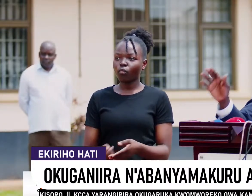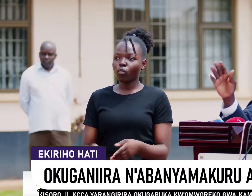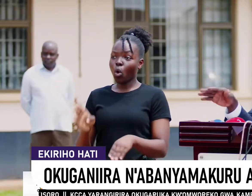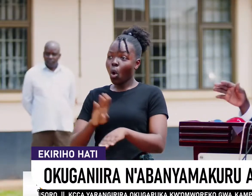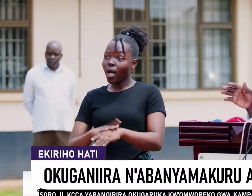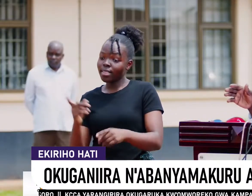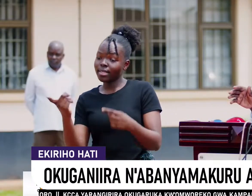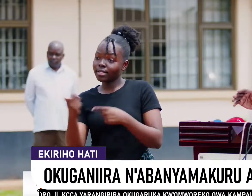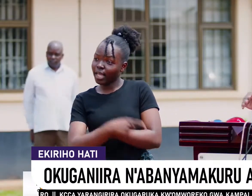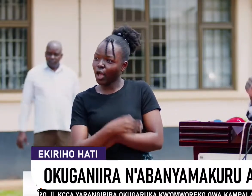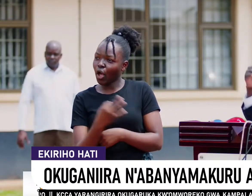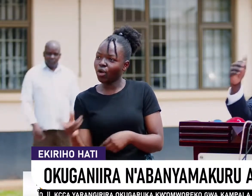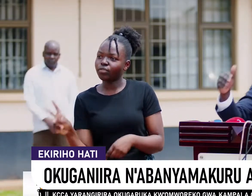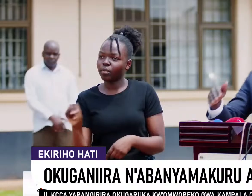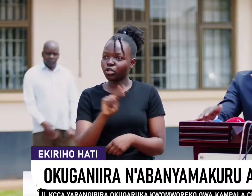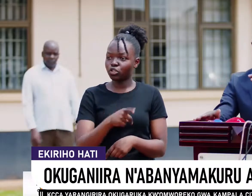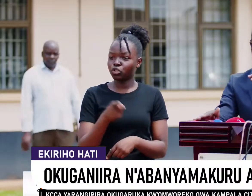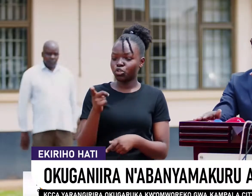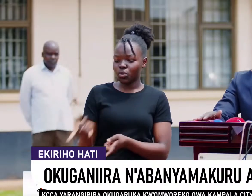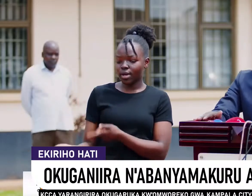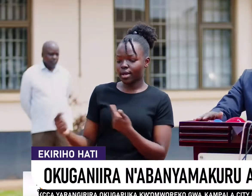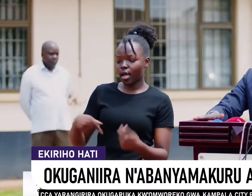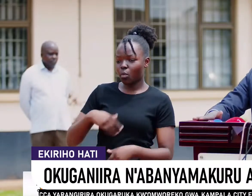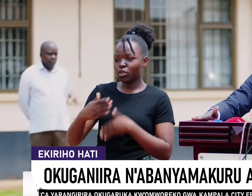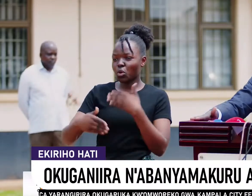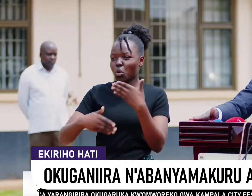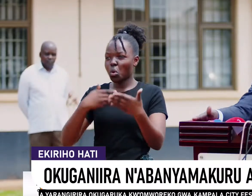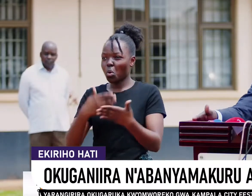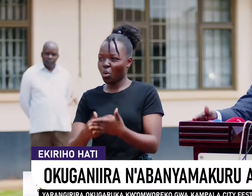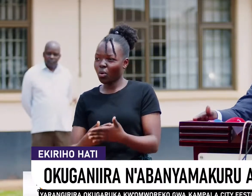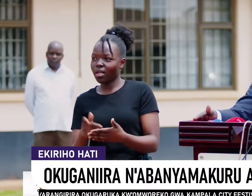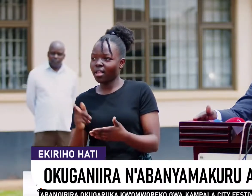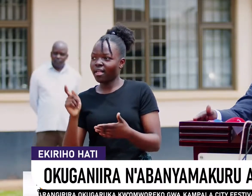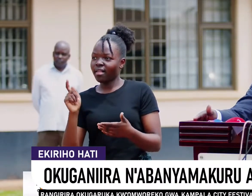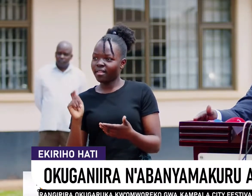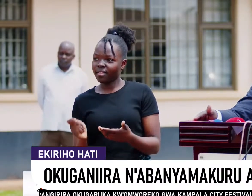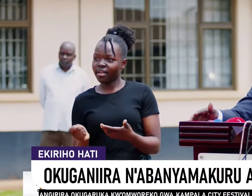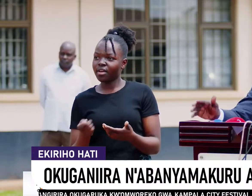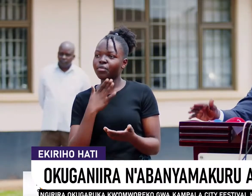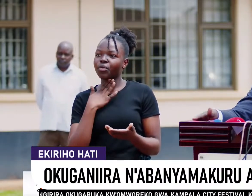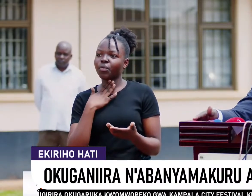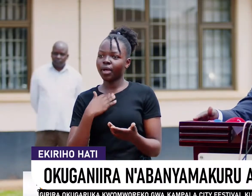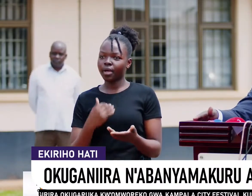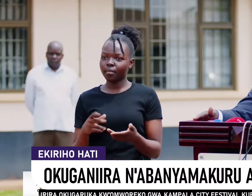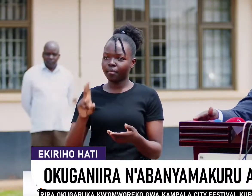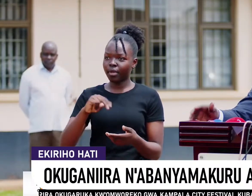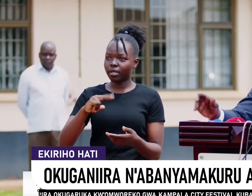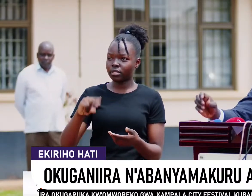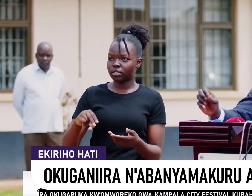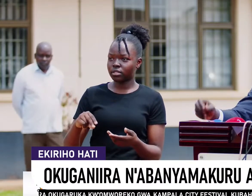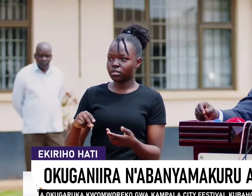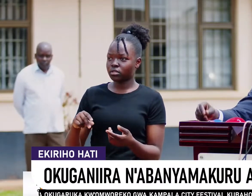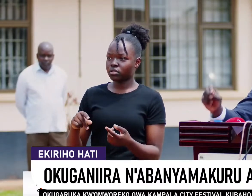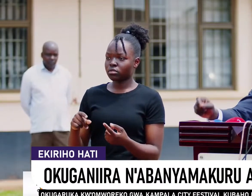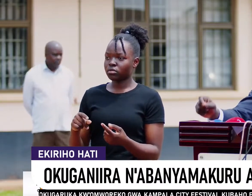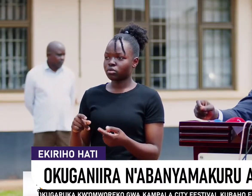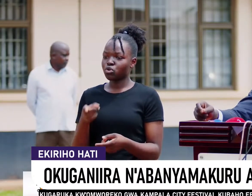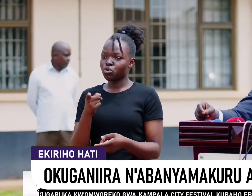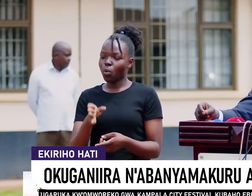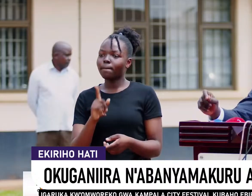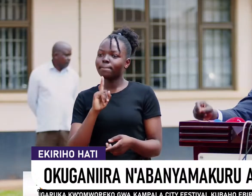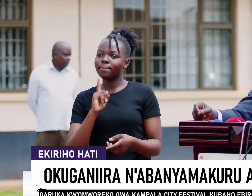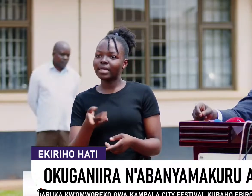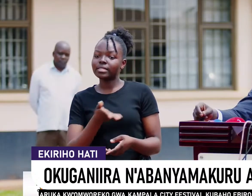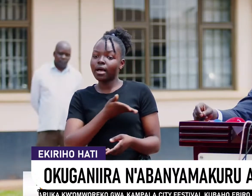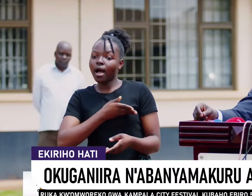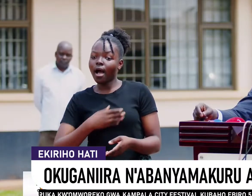the requirements as spelled out in the law for you to qualify to get nominated. You must have proof